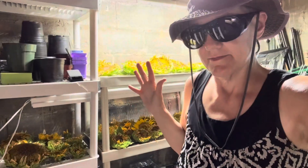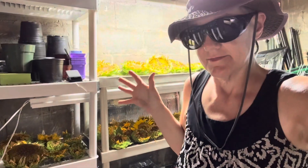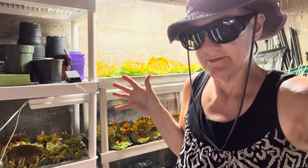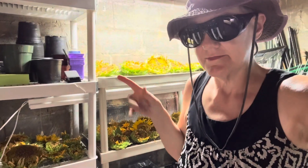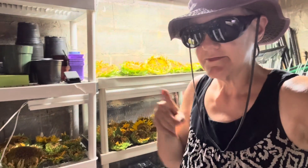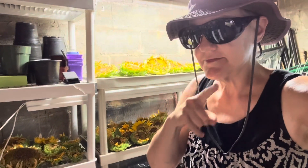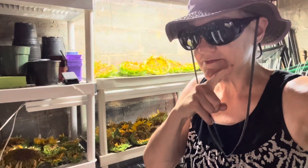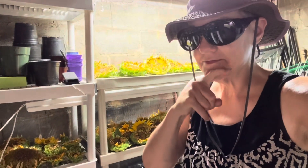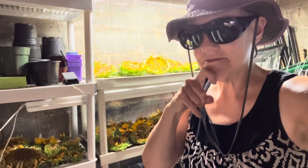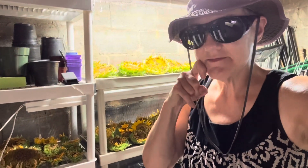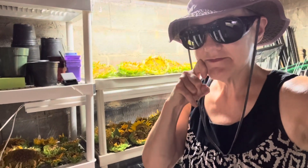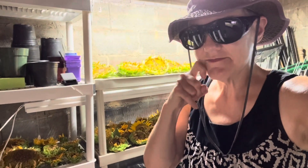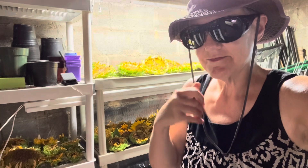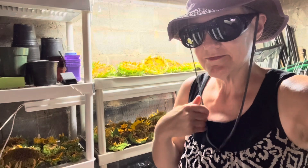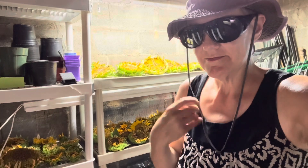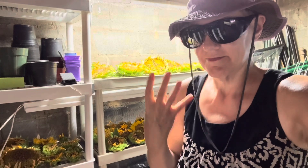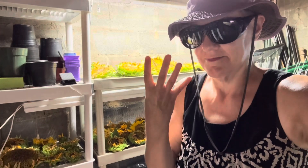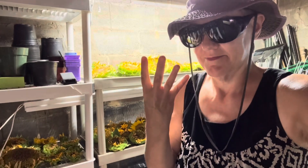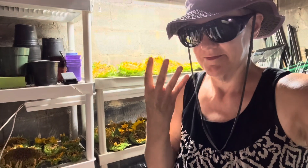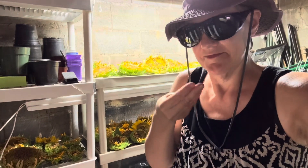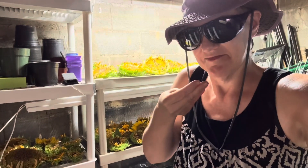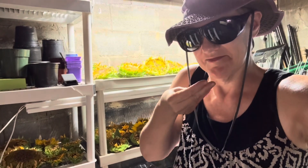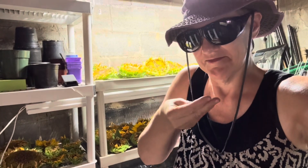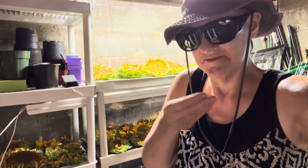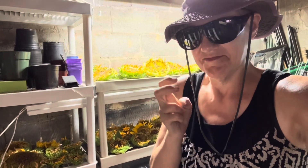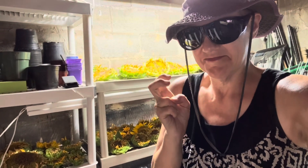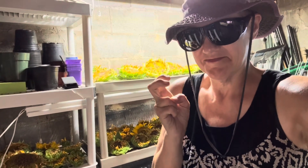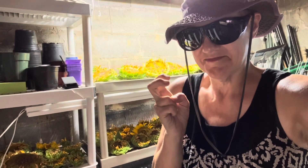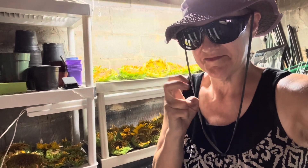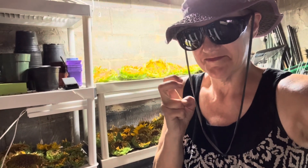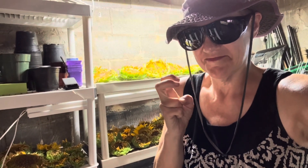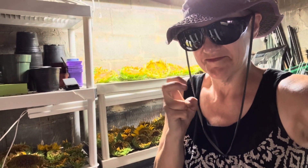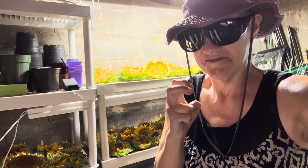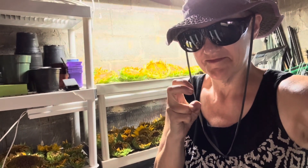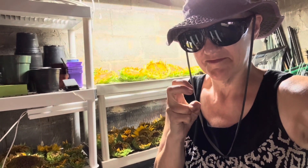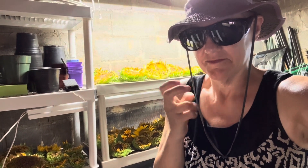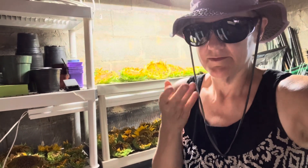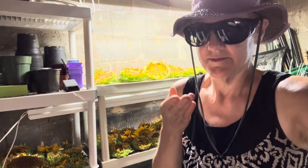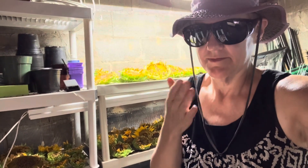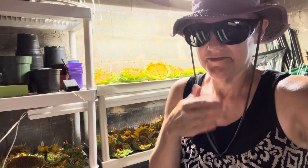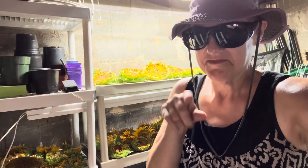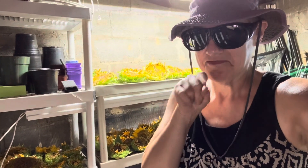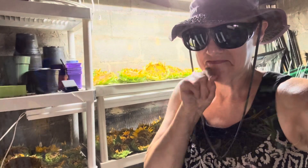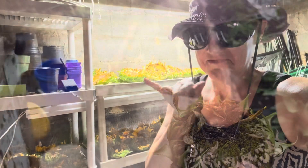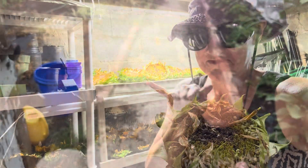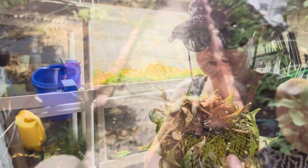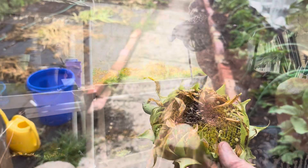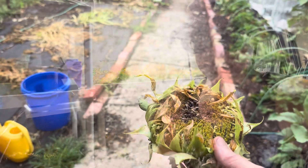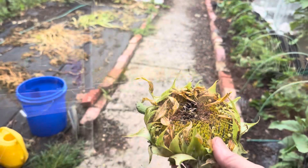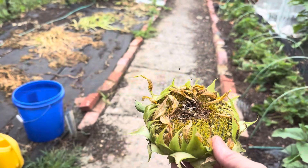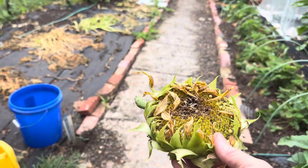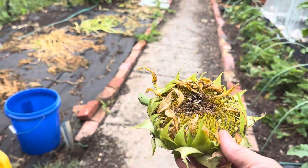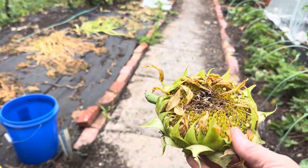I'm going to leave these here to dry out. I have 4 that I'm going to bring out now to feed the squirrels. Maybe the birds too.